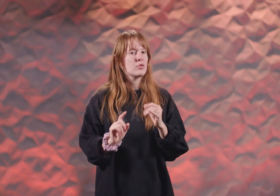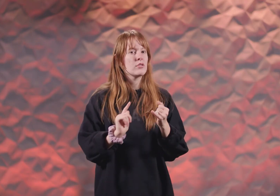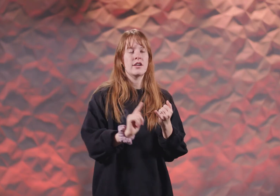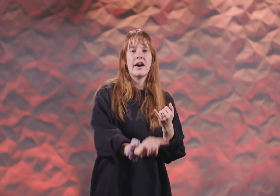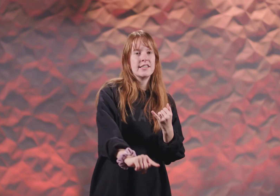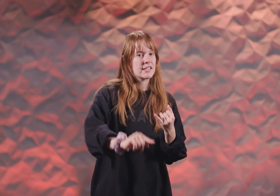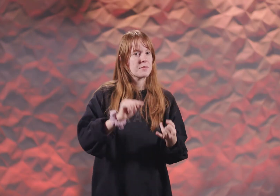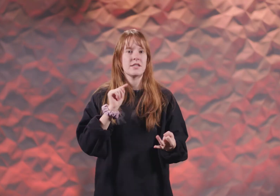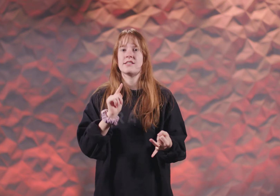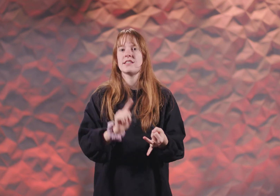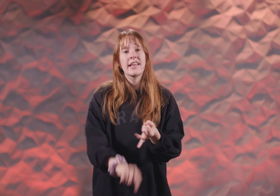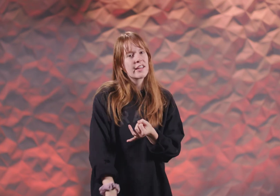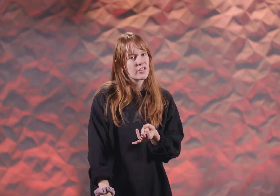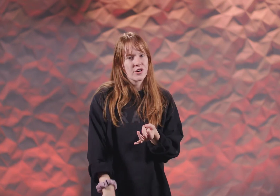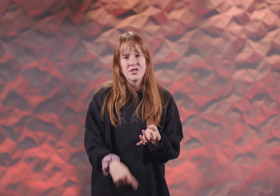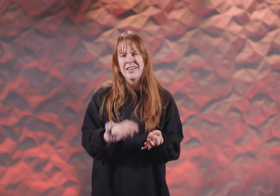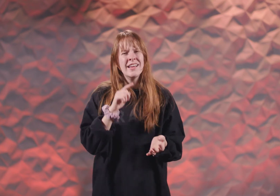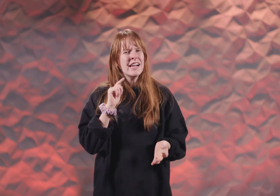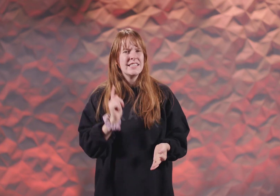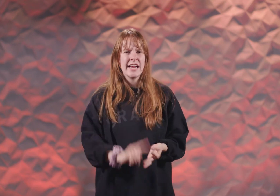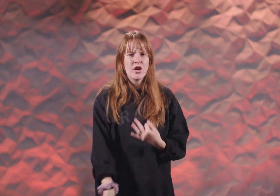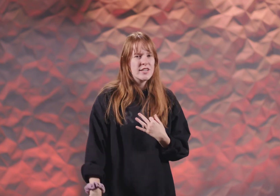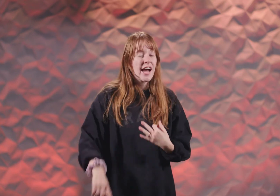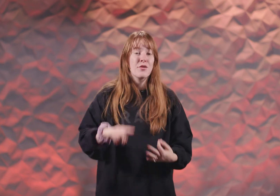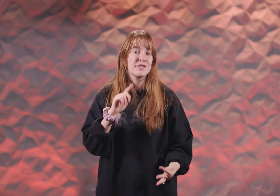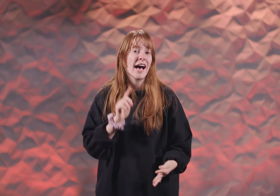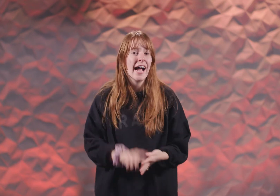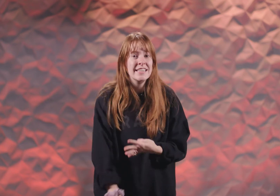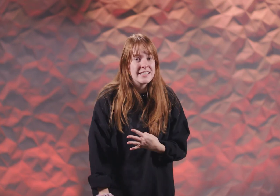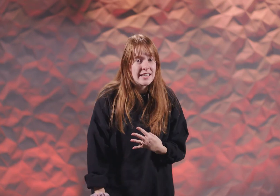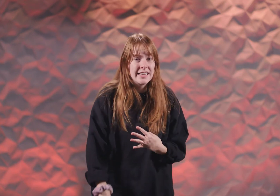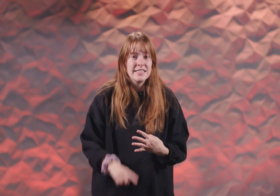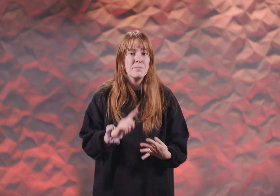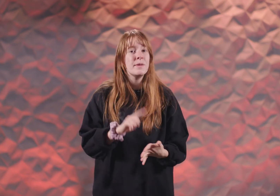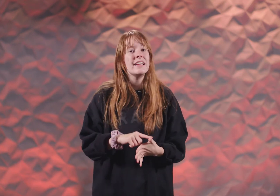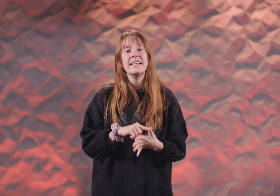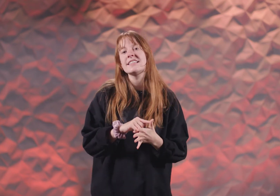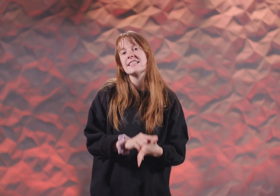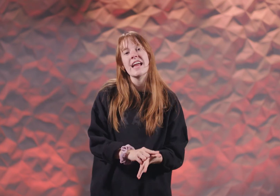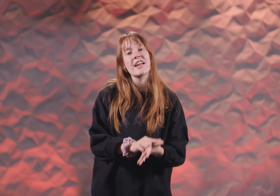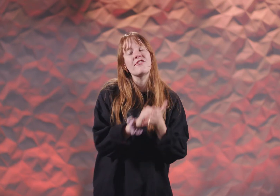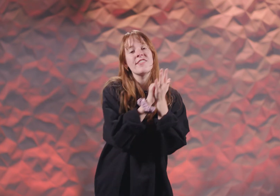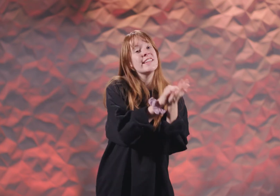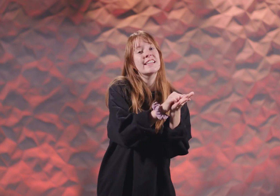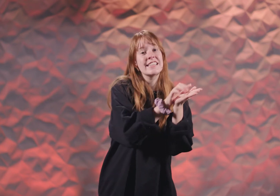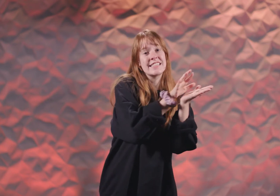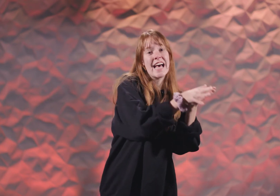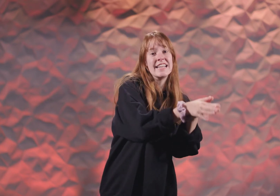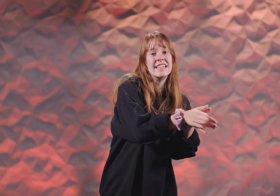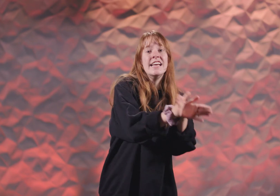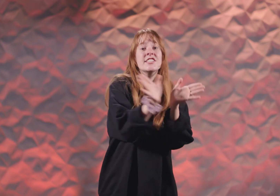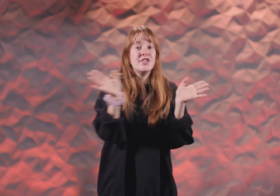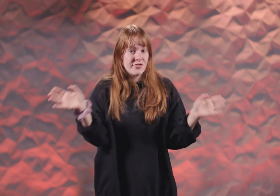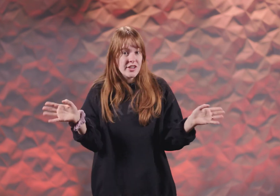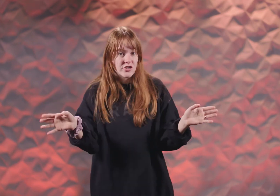gossip, to slander, to tear down, to isolate, to be and stay offended because that's division.